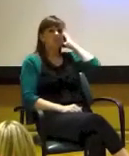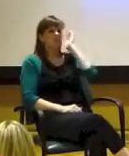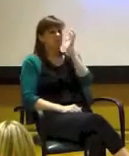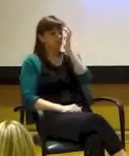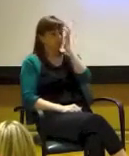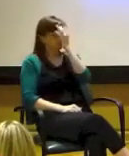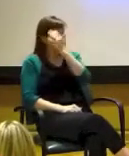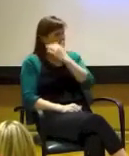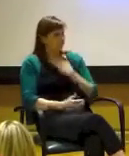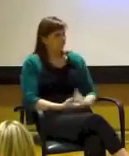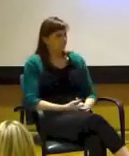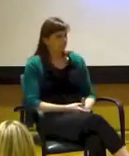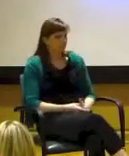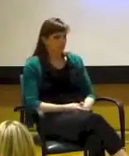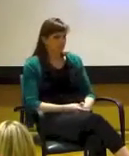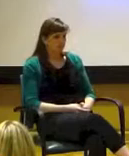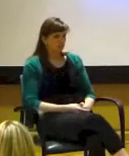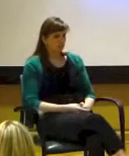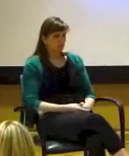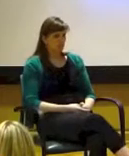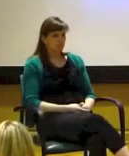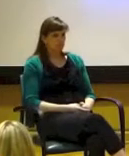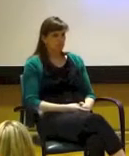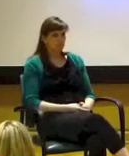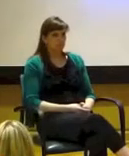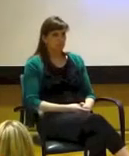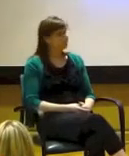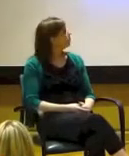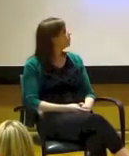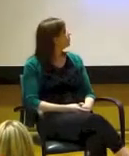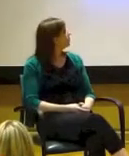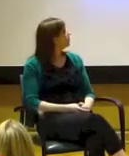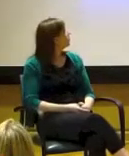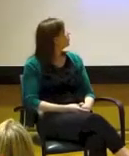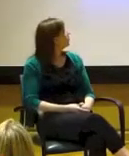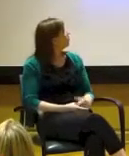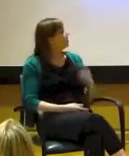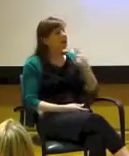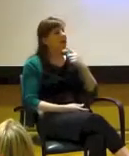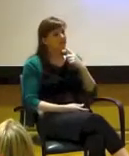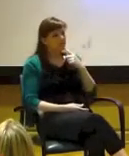So I think I kind of just said all this, but we look for